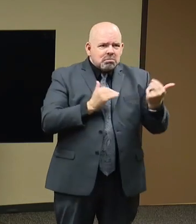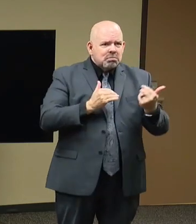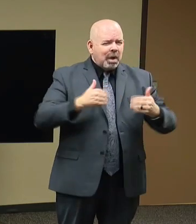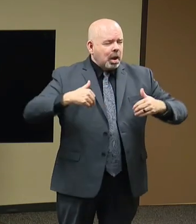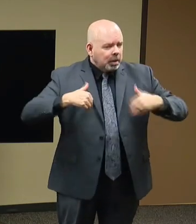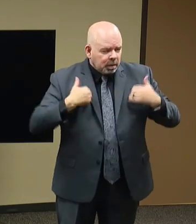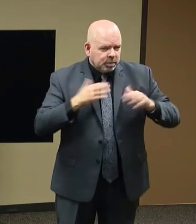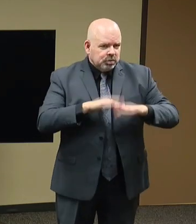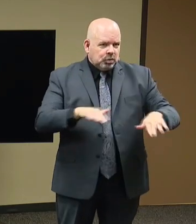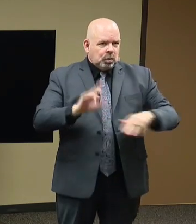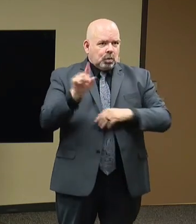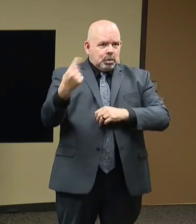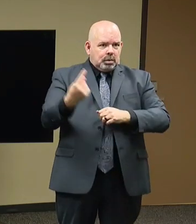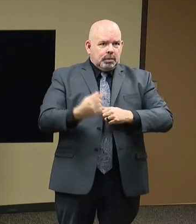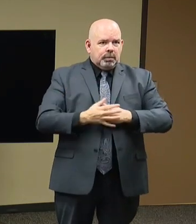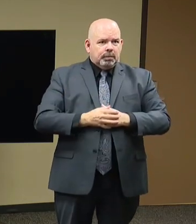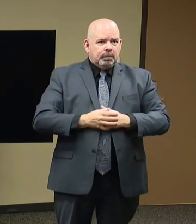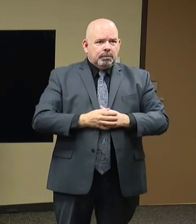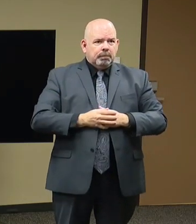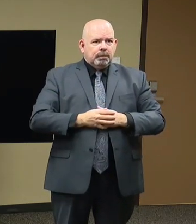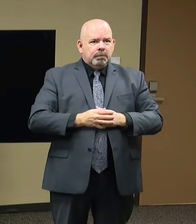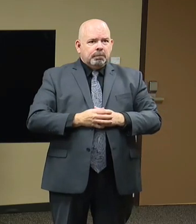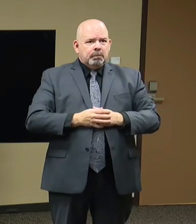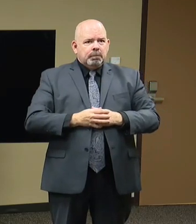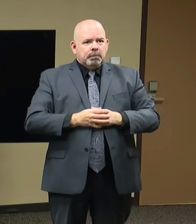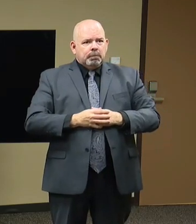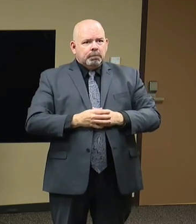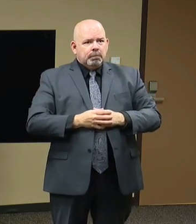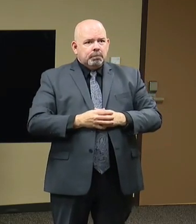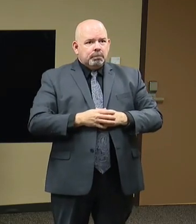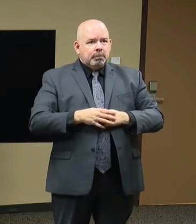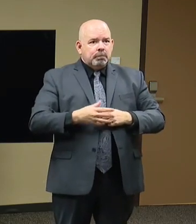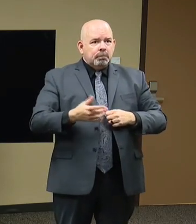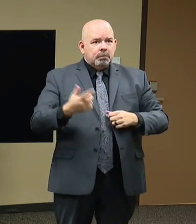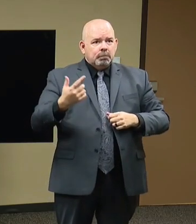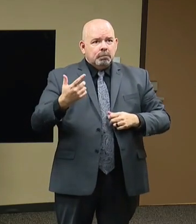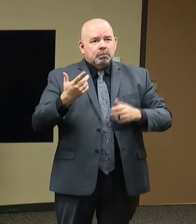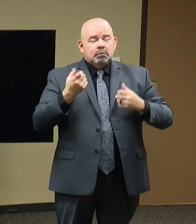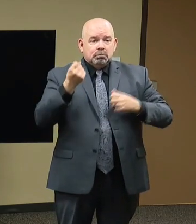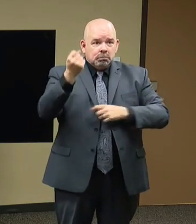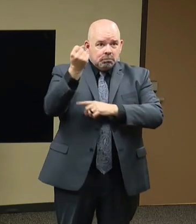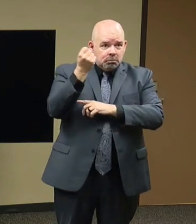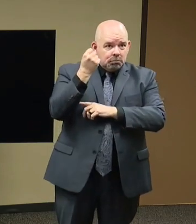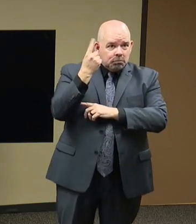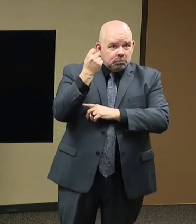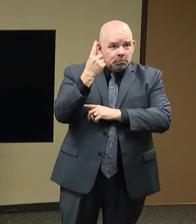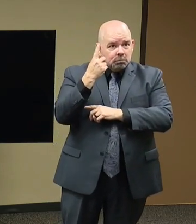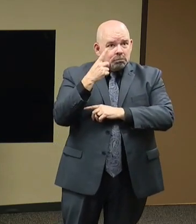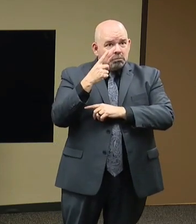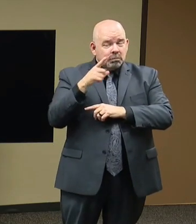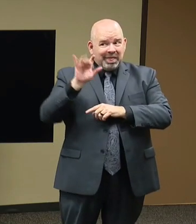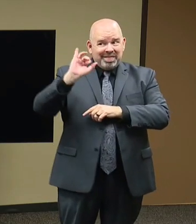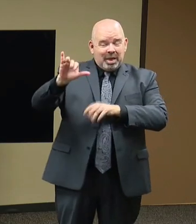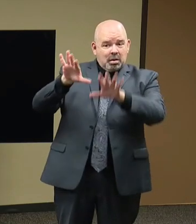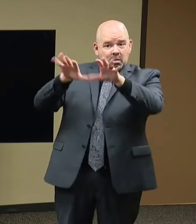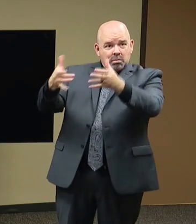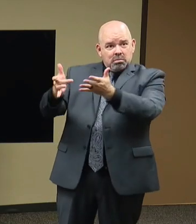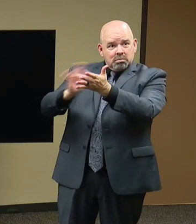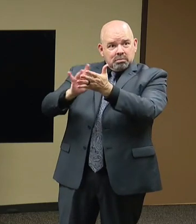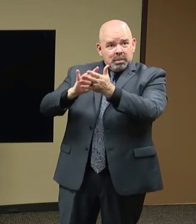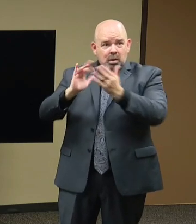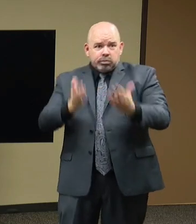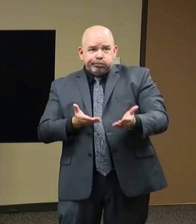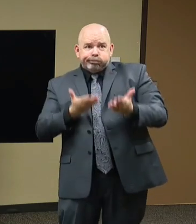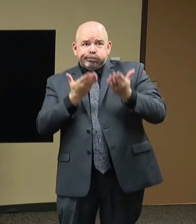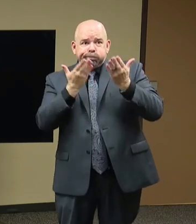around that to see how that's working. What they are recommending or strongly discouraging is